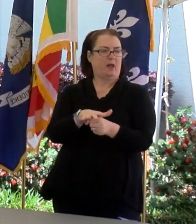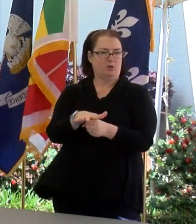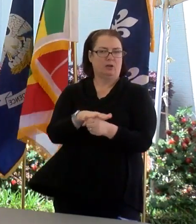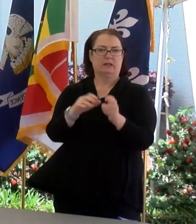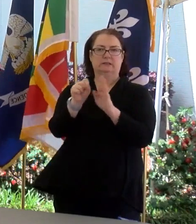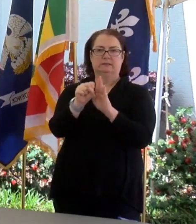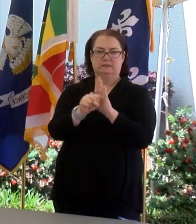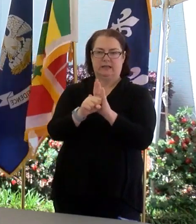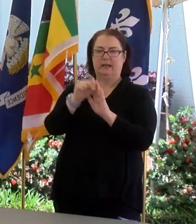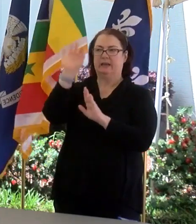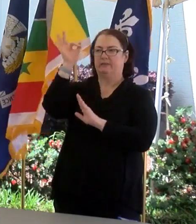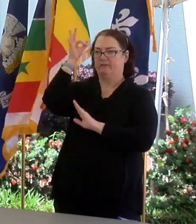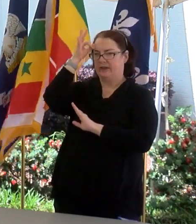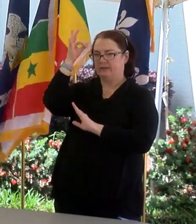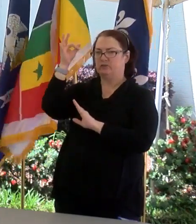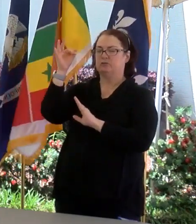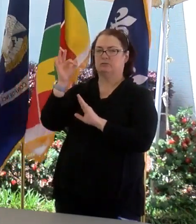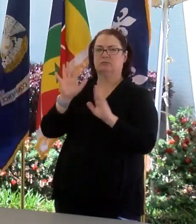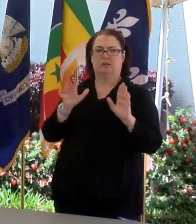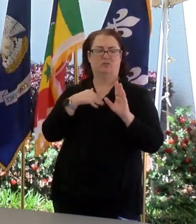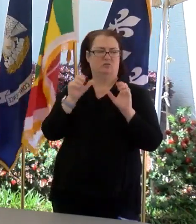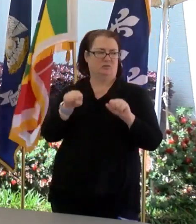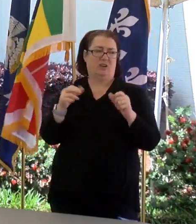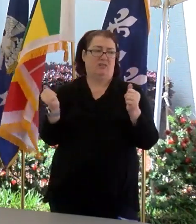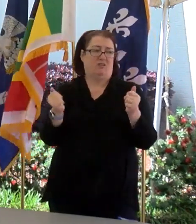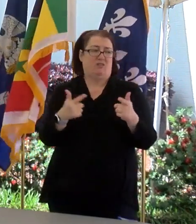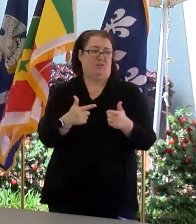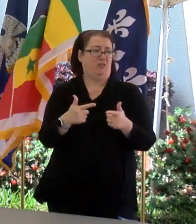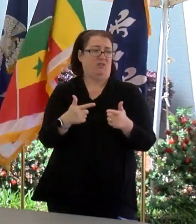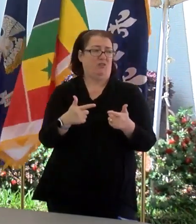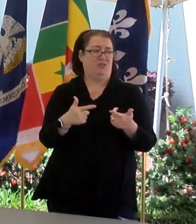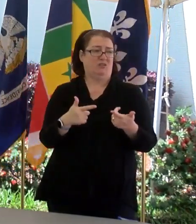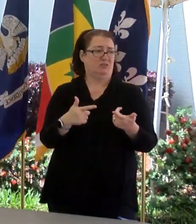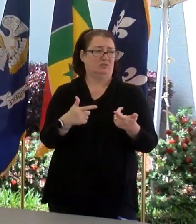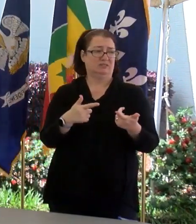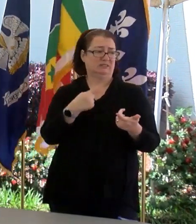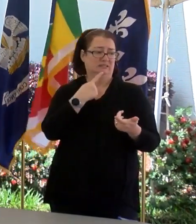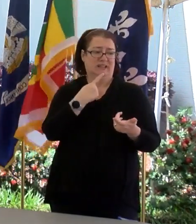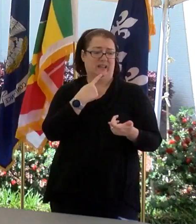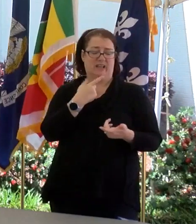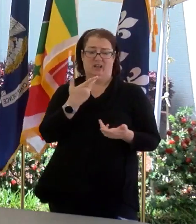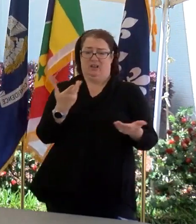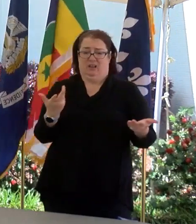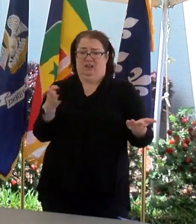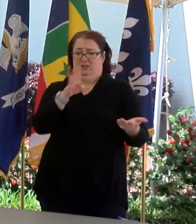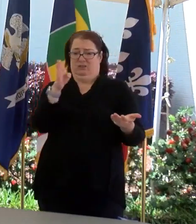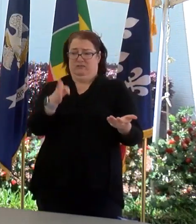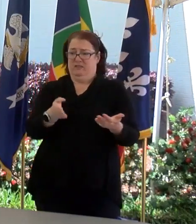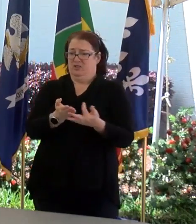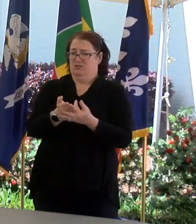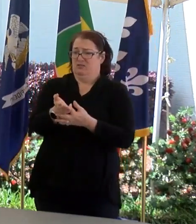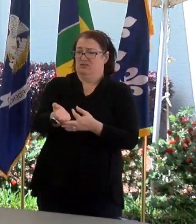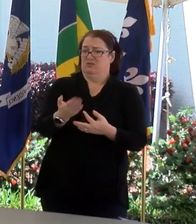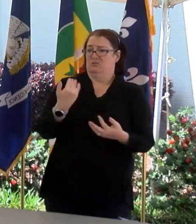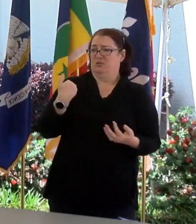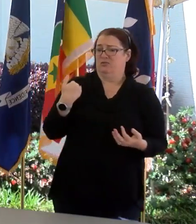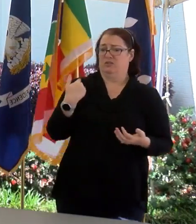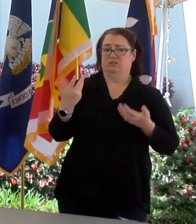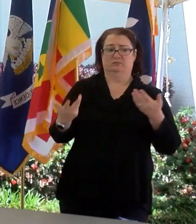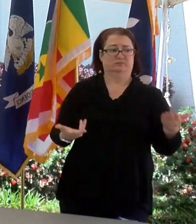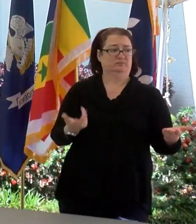level and federally, I think we can all agree. We're in uncharted waters. And I, I have no doubt in my mind that our city and parish council